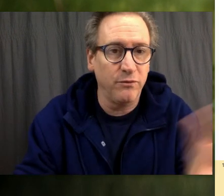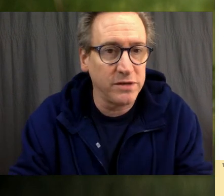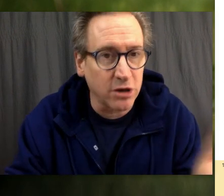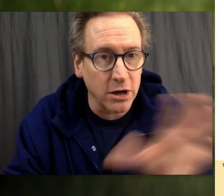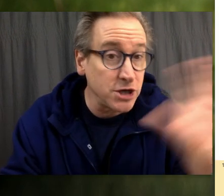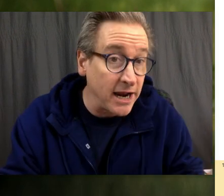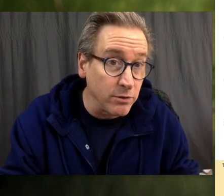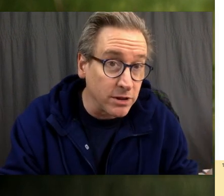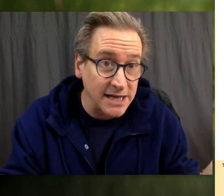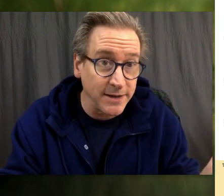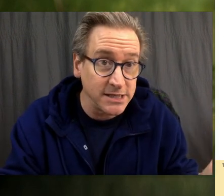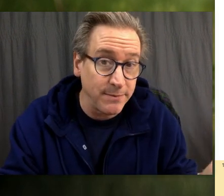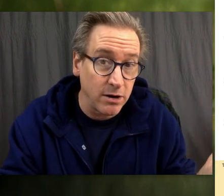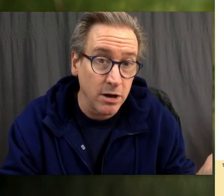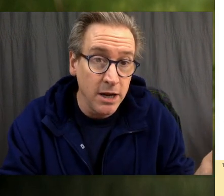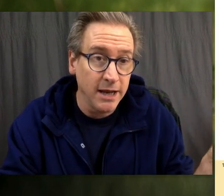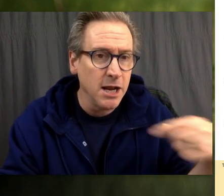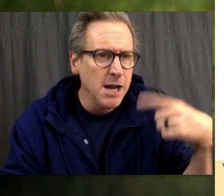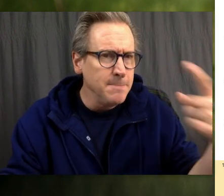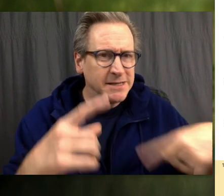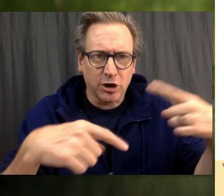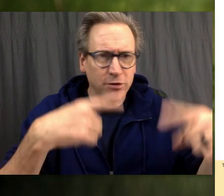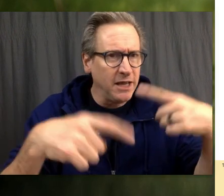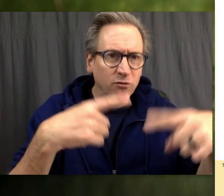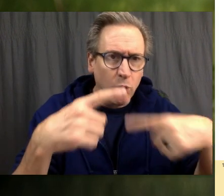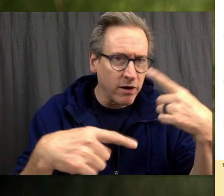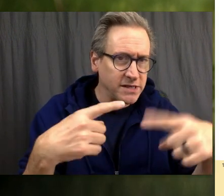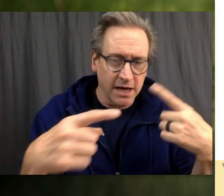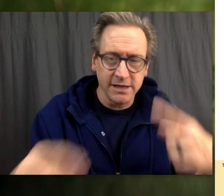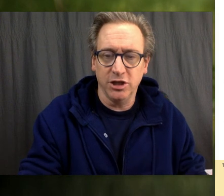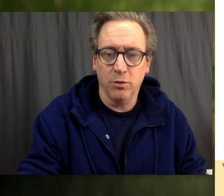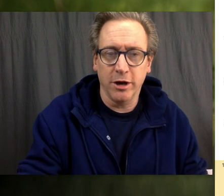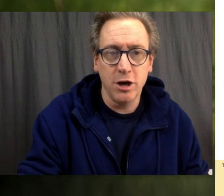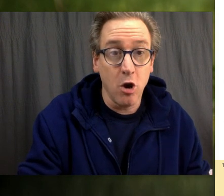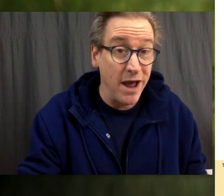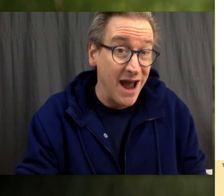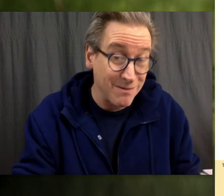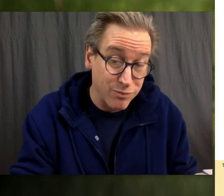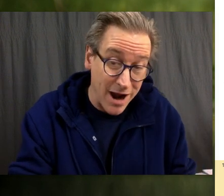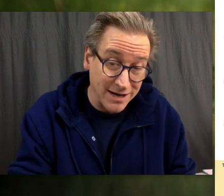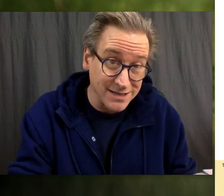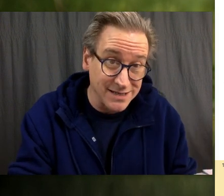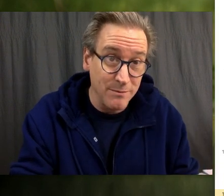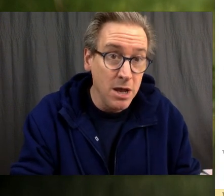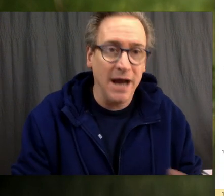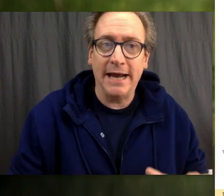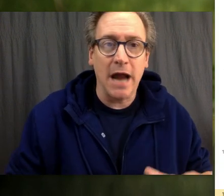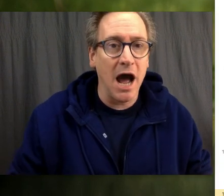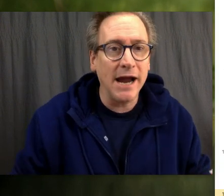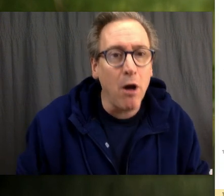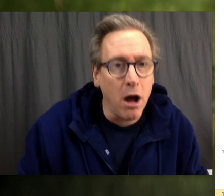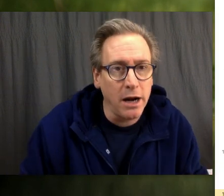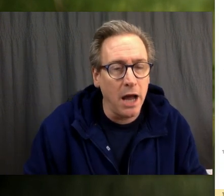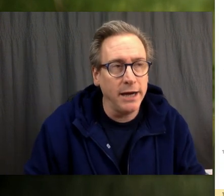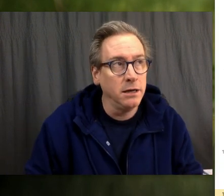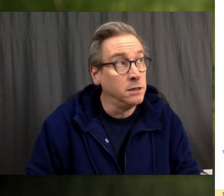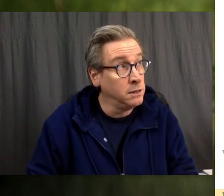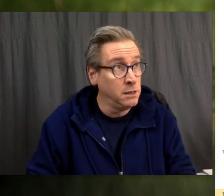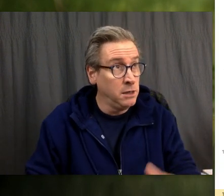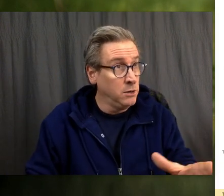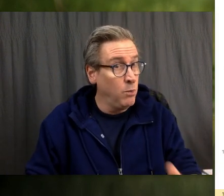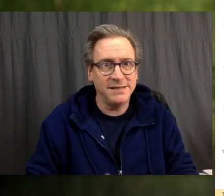you've started chatting with classmates about it, start thinking of what are the signs that you want to know and how to practice them. Again, I'm